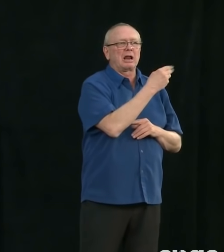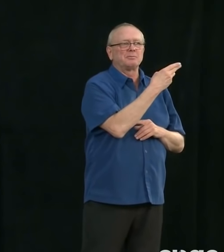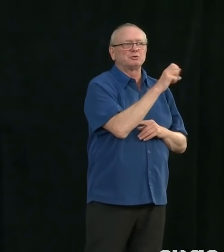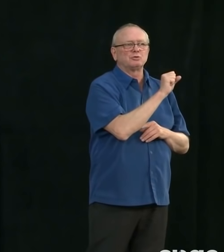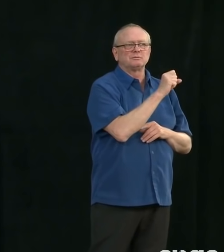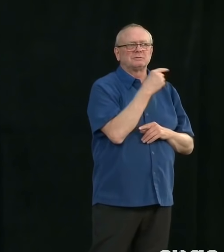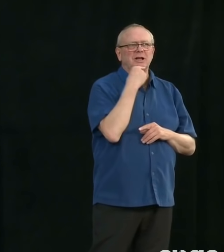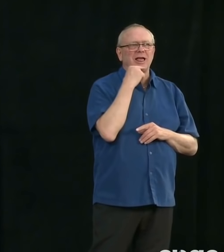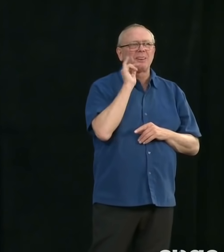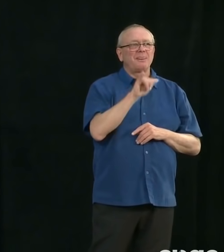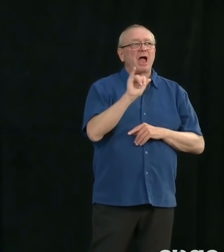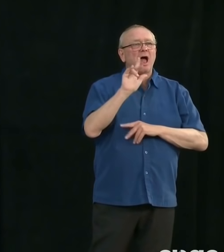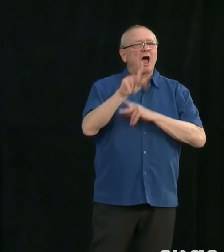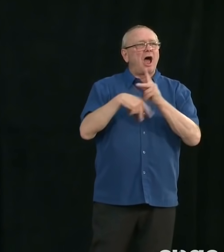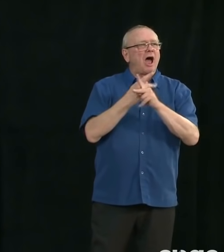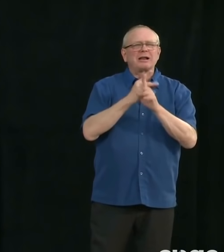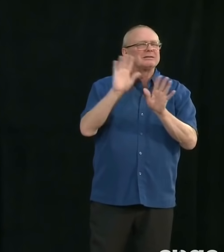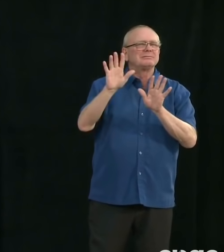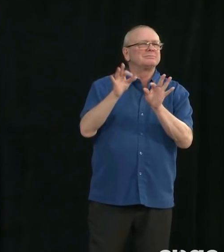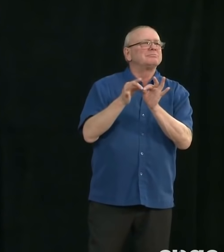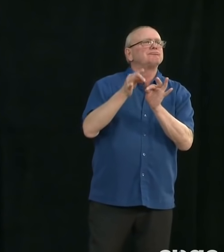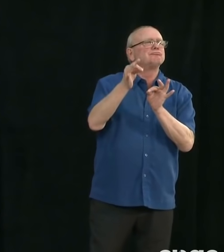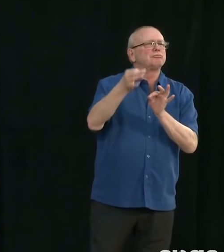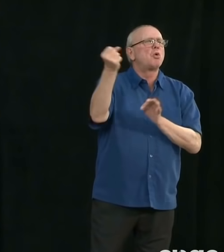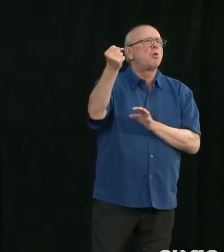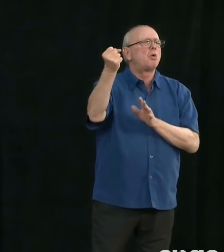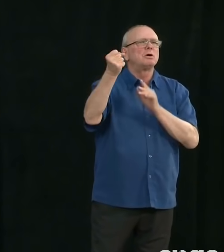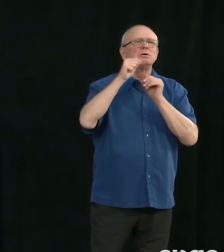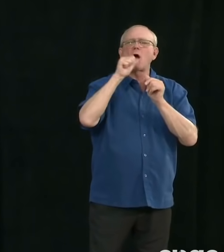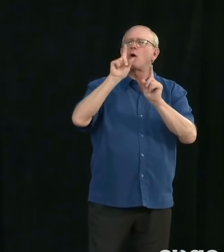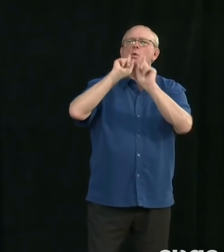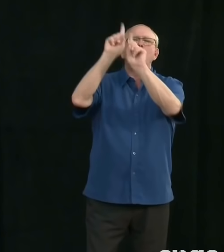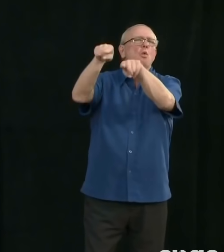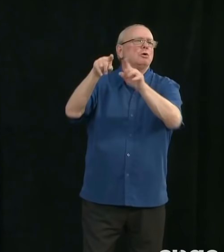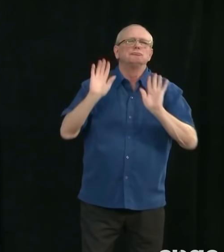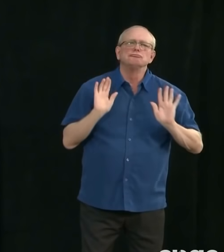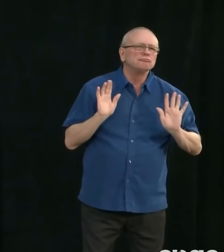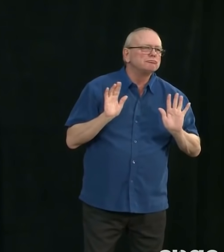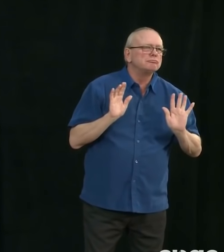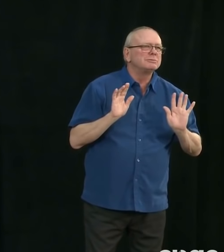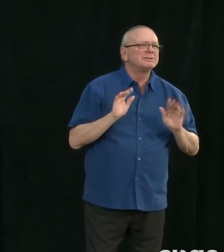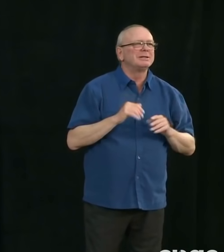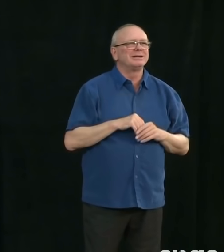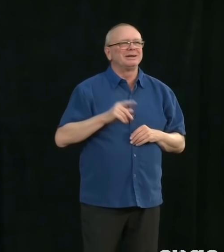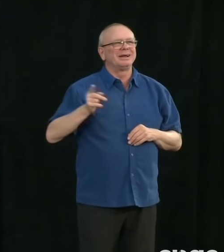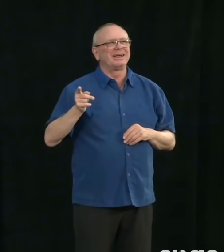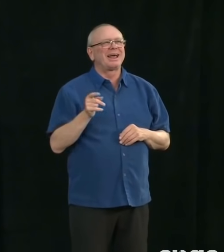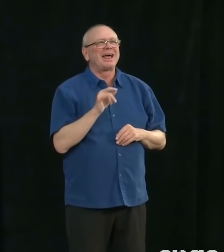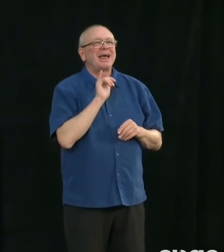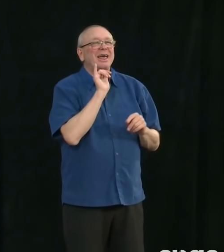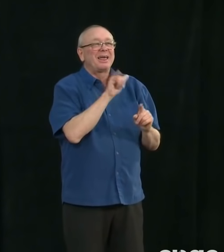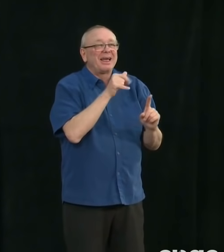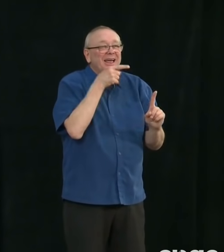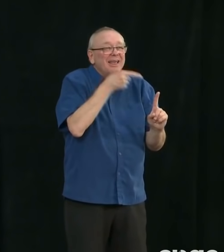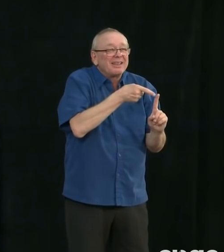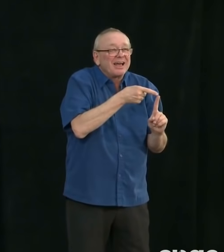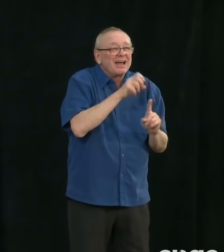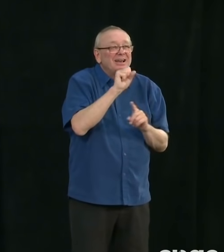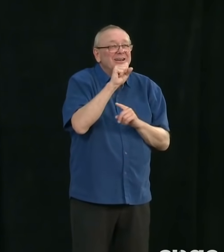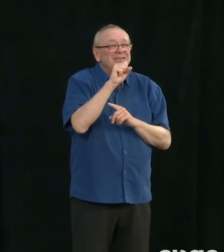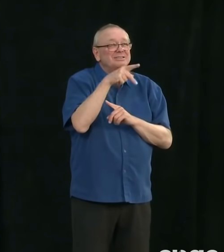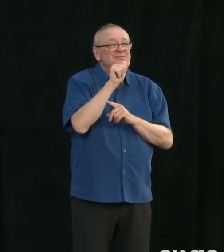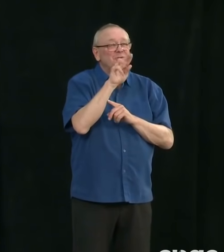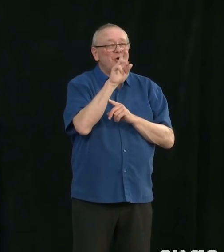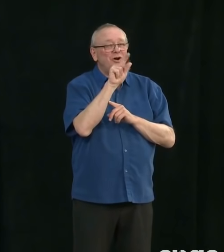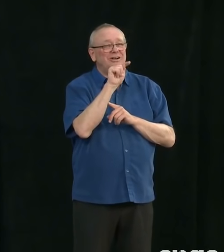Thank you. So my understanding is that the Spartan kits, because those kits were really more for rapid testing,